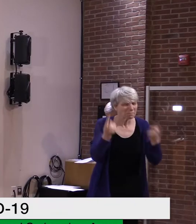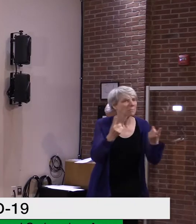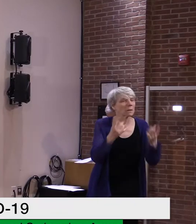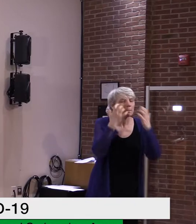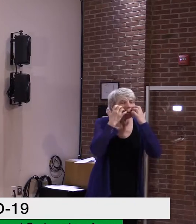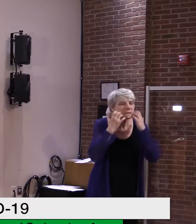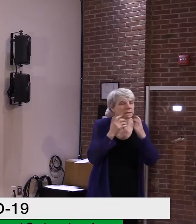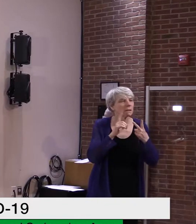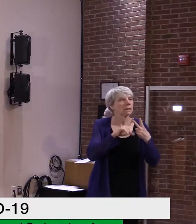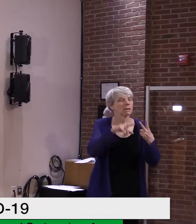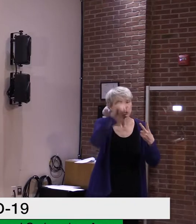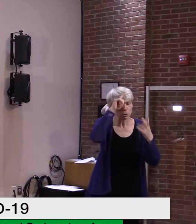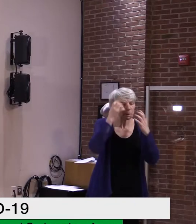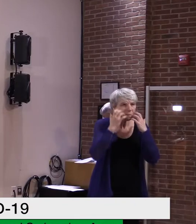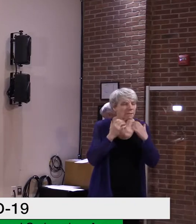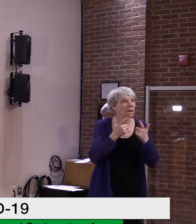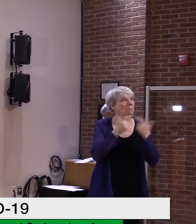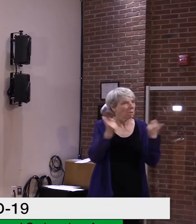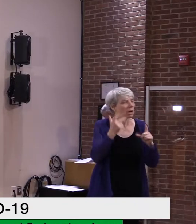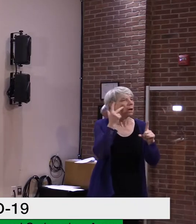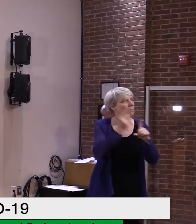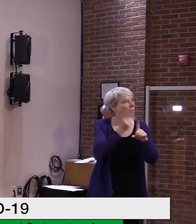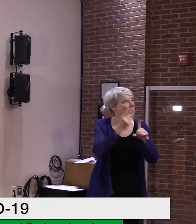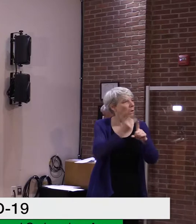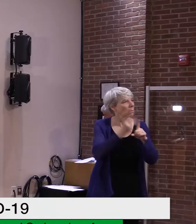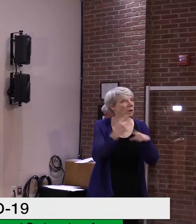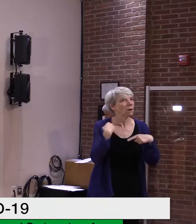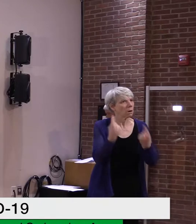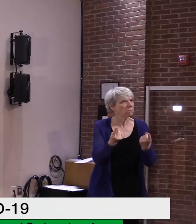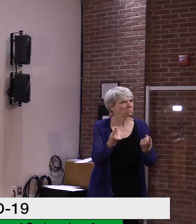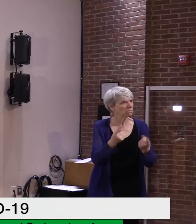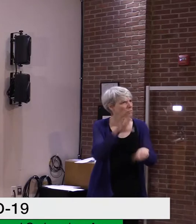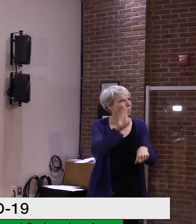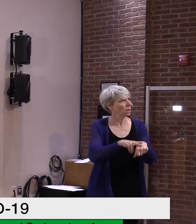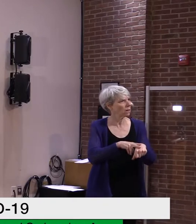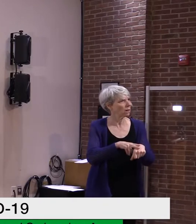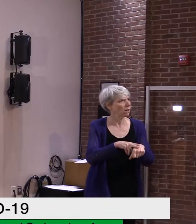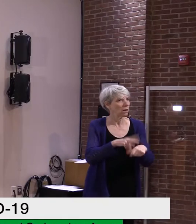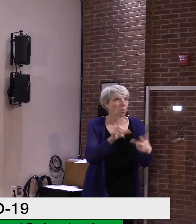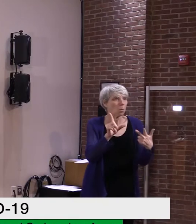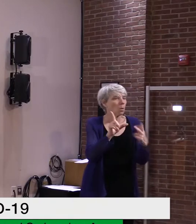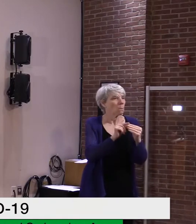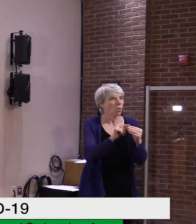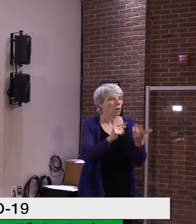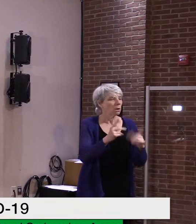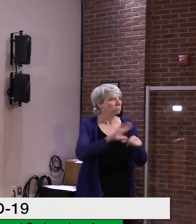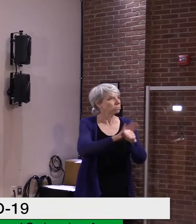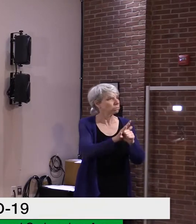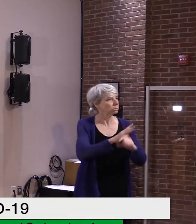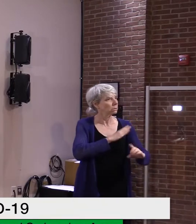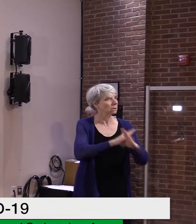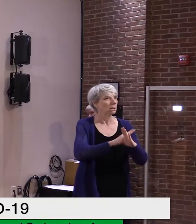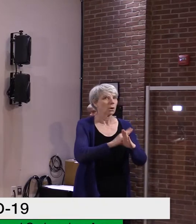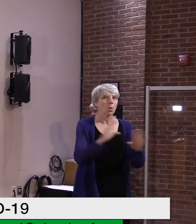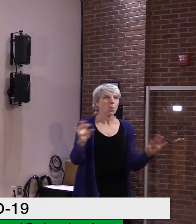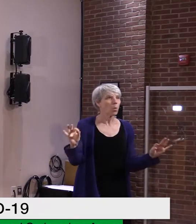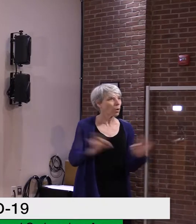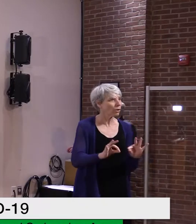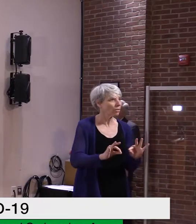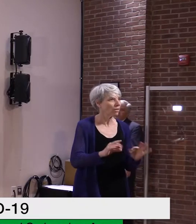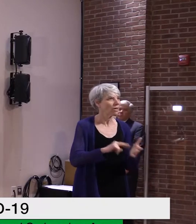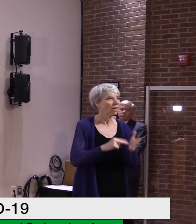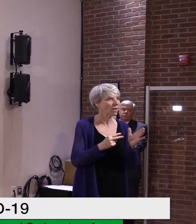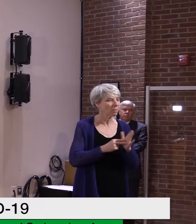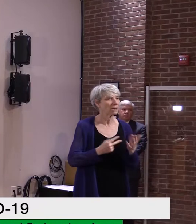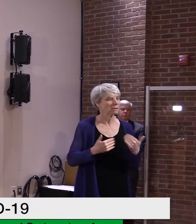the COVID-19 vaccine is really no different. It keeps them from getting sick from coronavirus. It means we don't need to